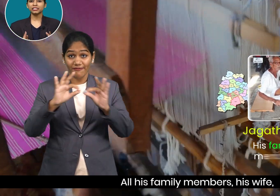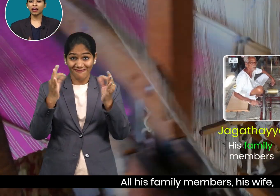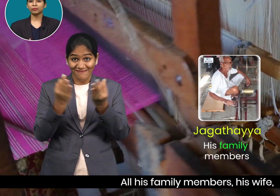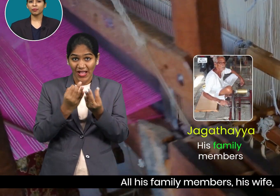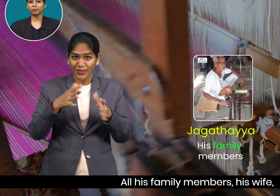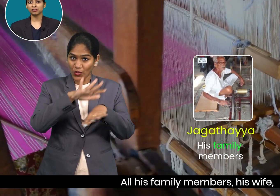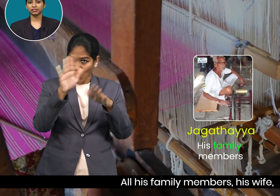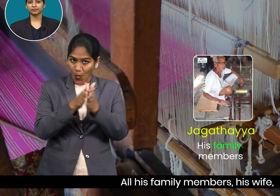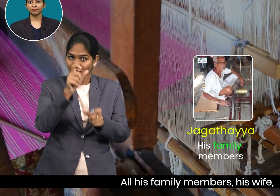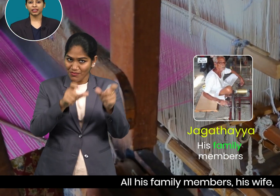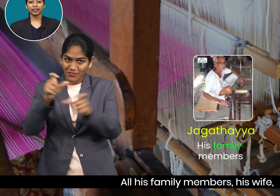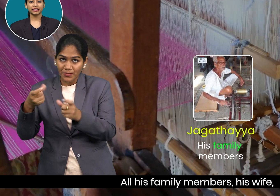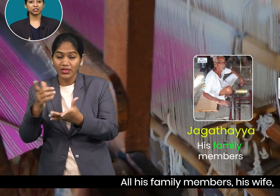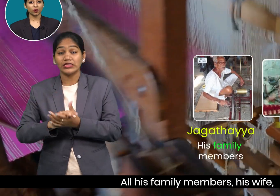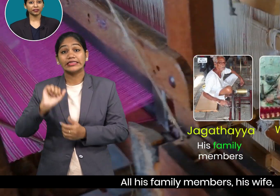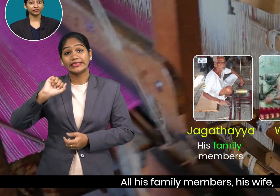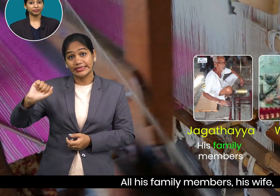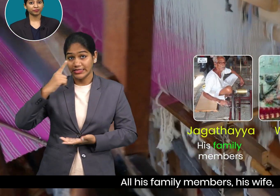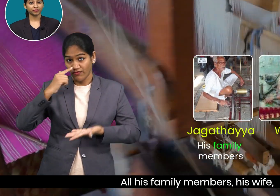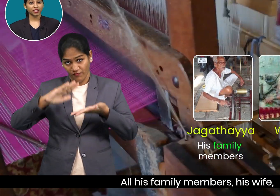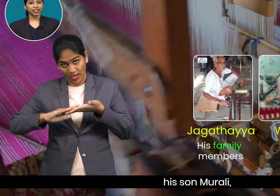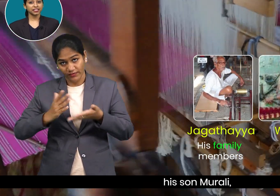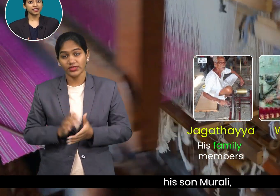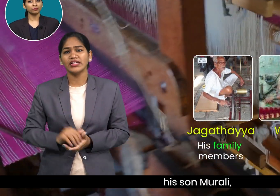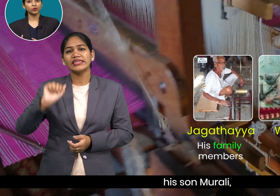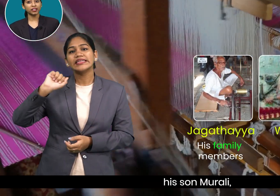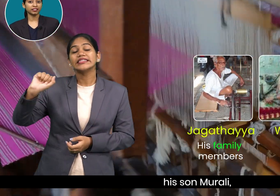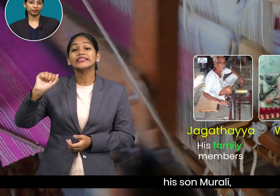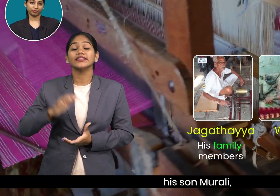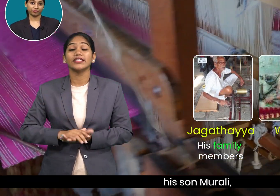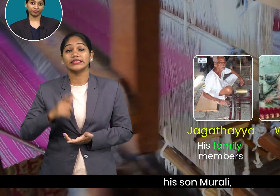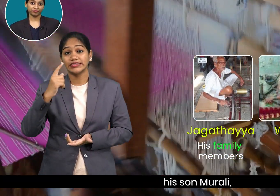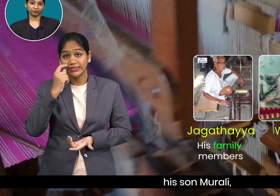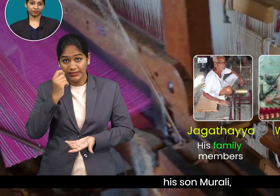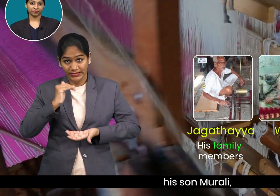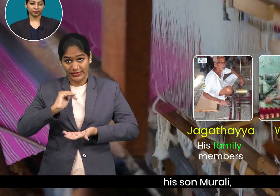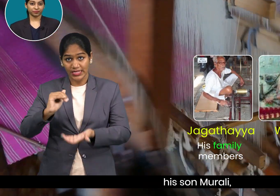All his family members, his wife, his son Murali,